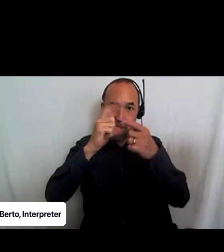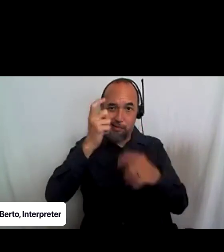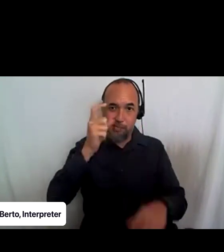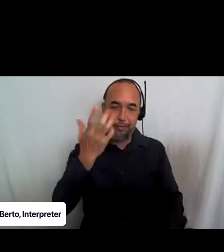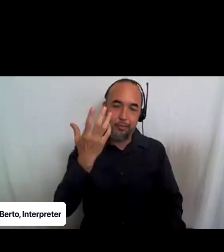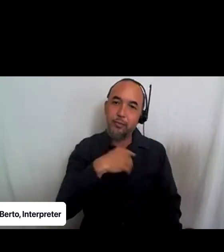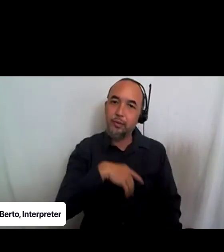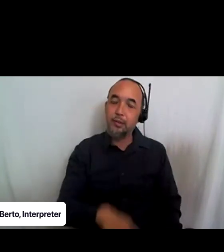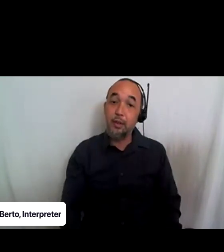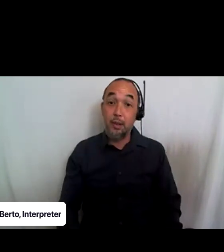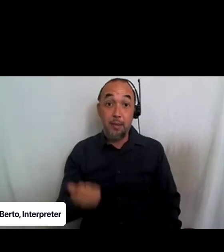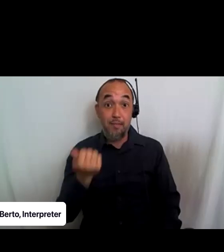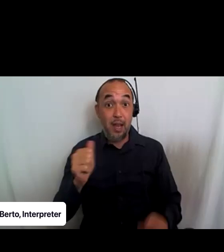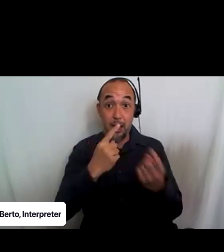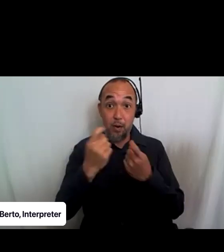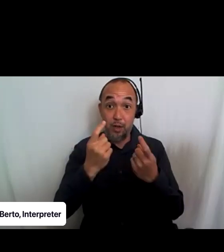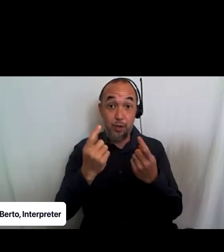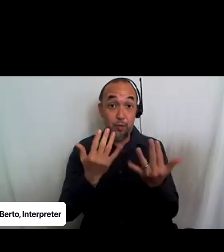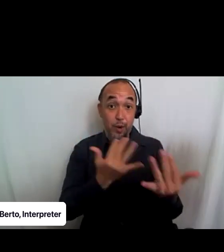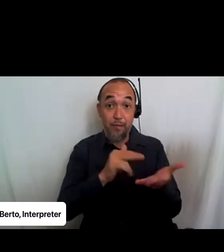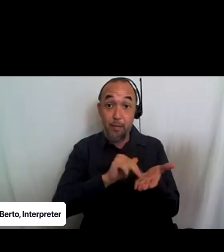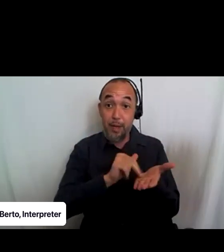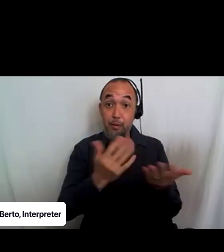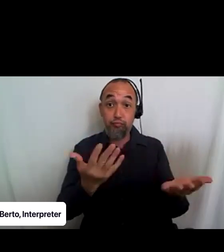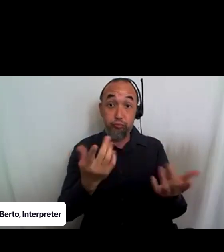All right, I'm ready for any questions while the butter's melting.